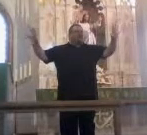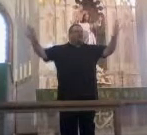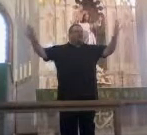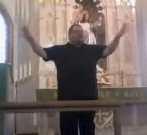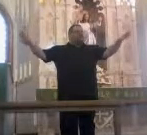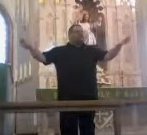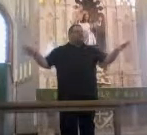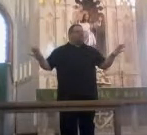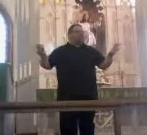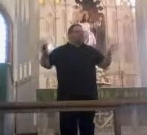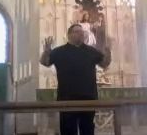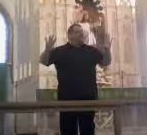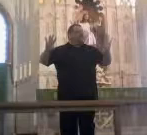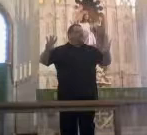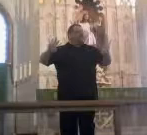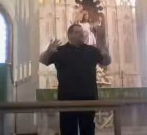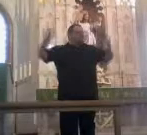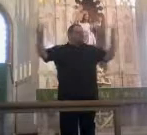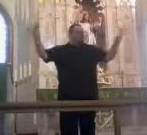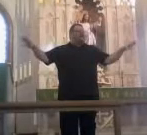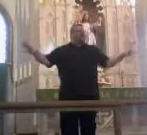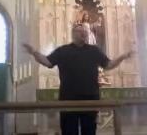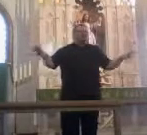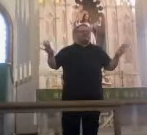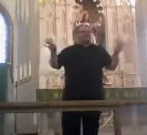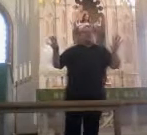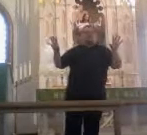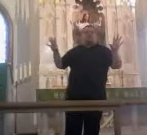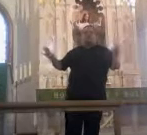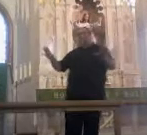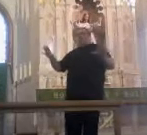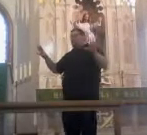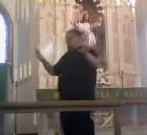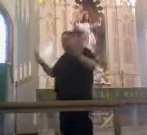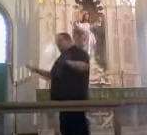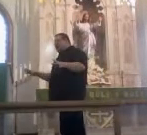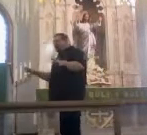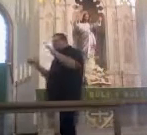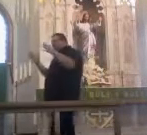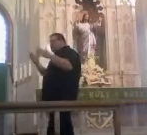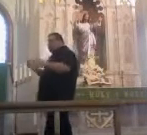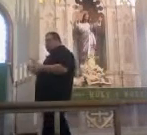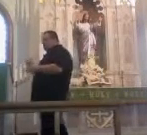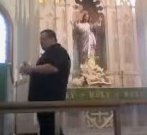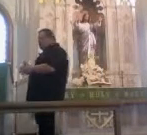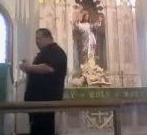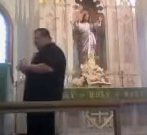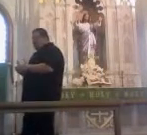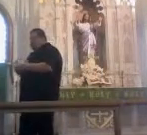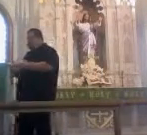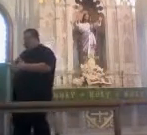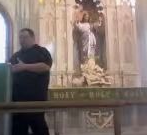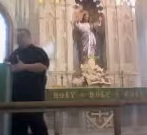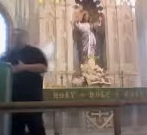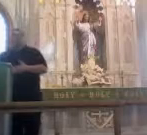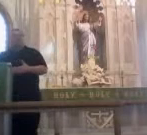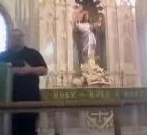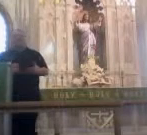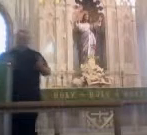call real life. There is other stuff out there. There's work, there's a job, there's something we need to do, we need